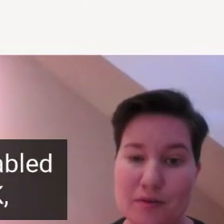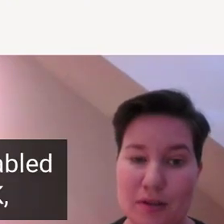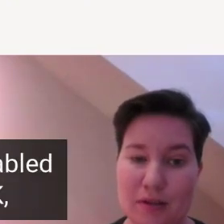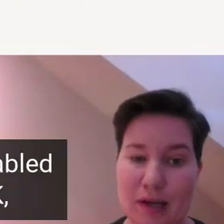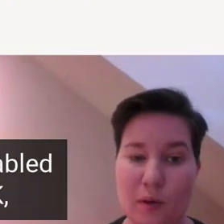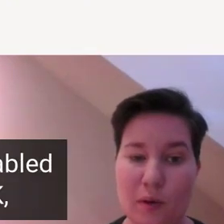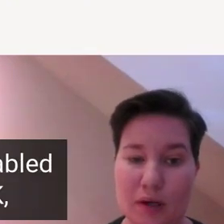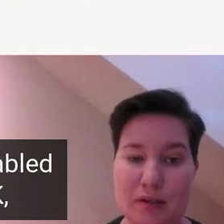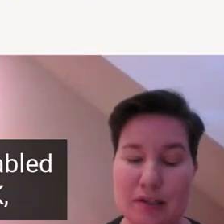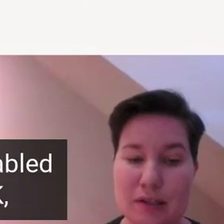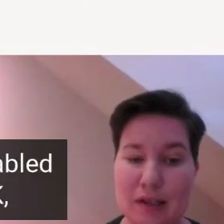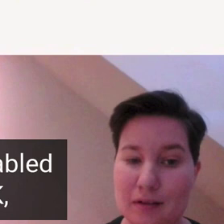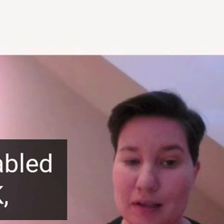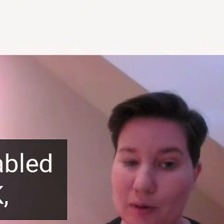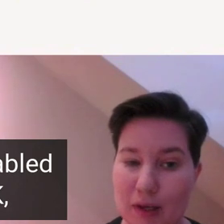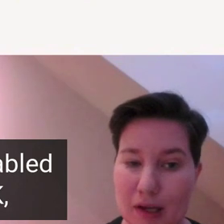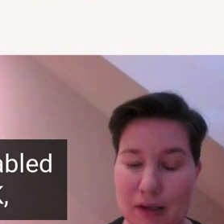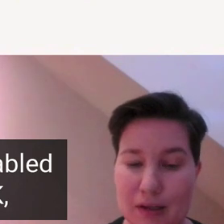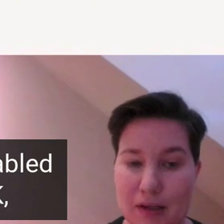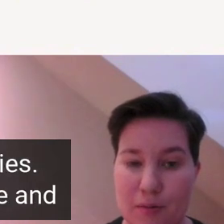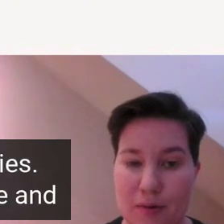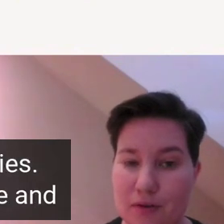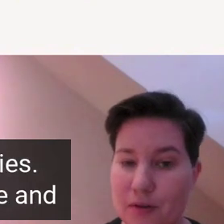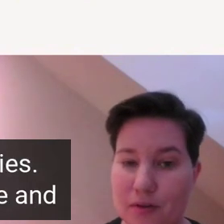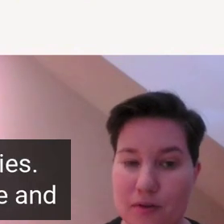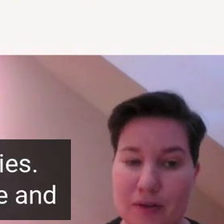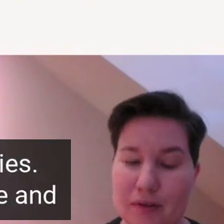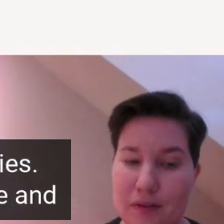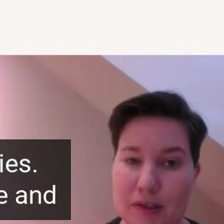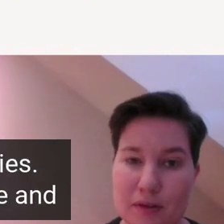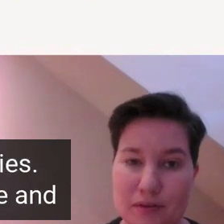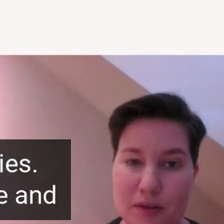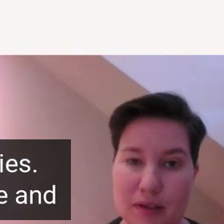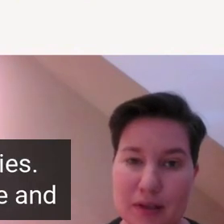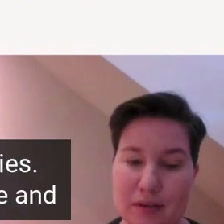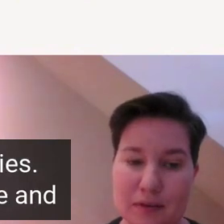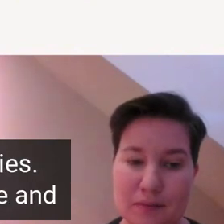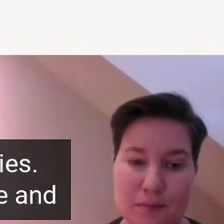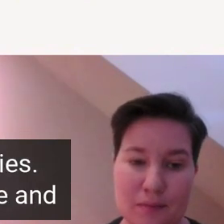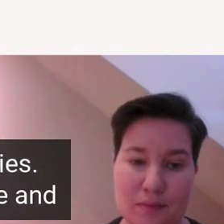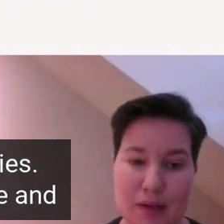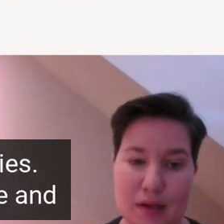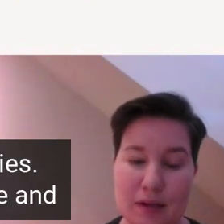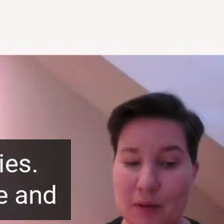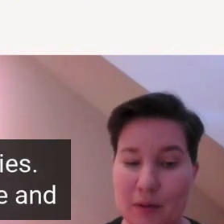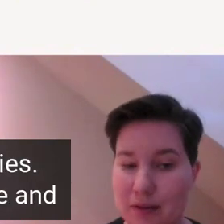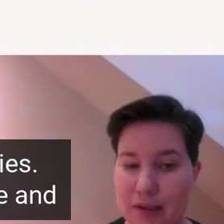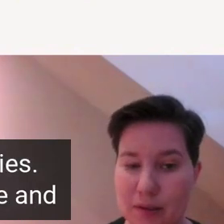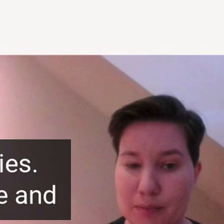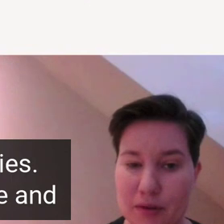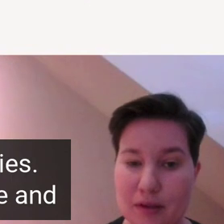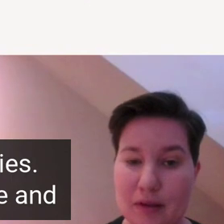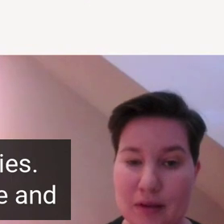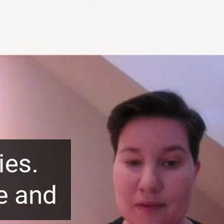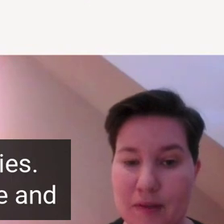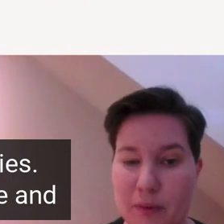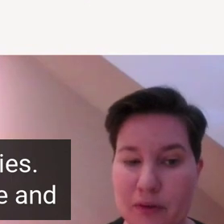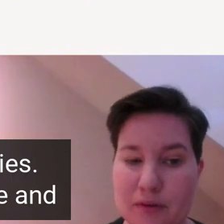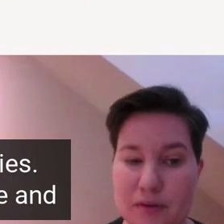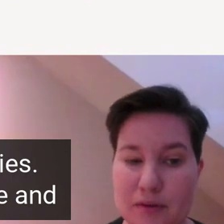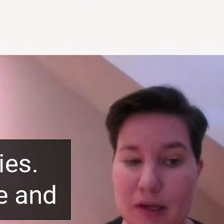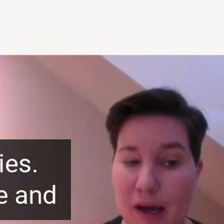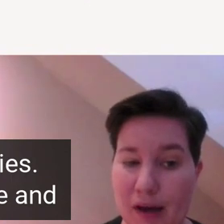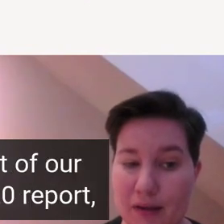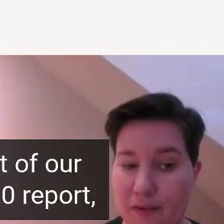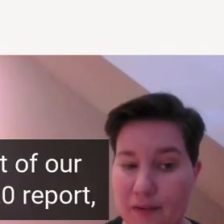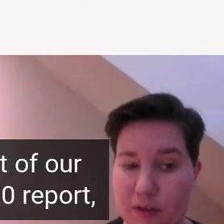disabled student-led organization in the UK, with students from over 70 universities. The organization puts lived